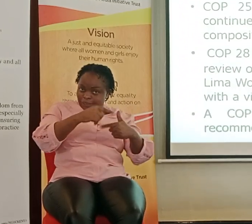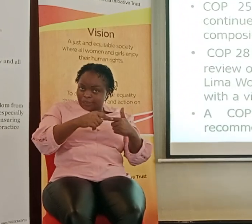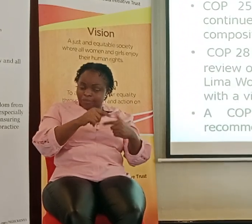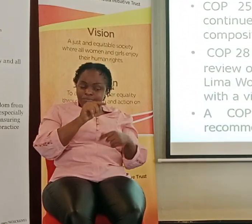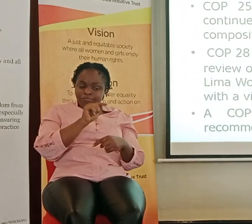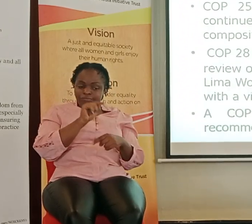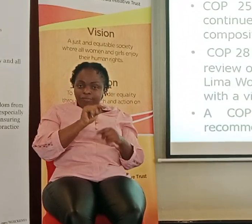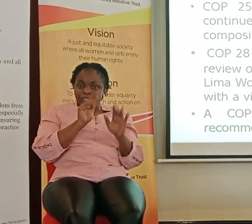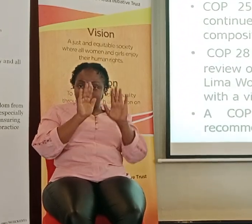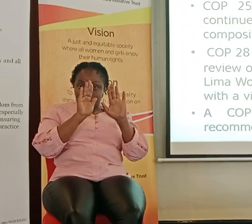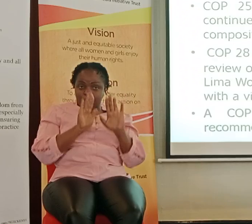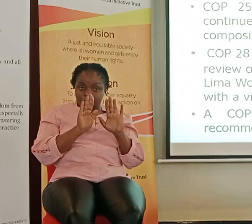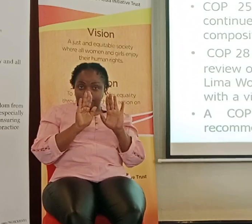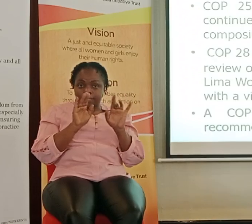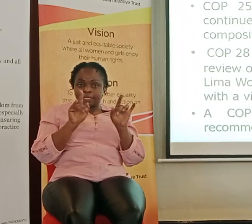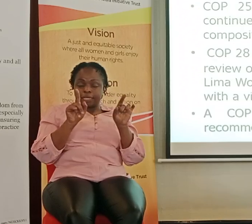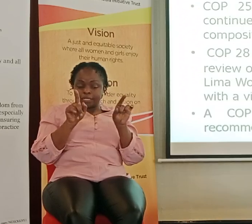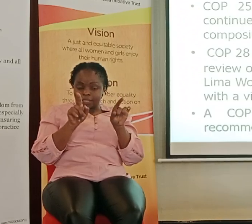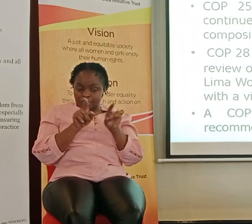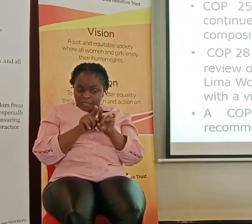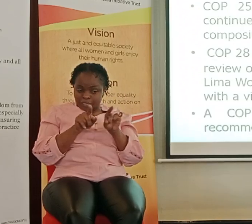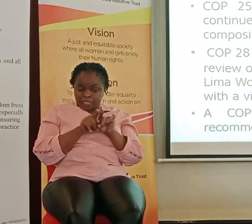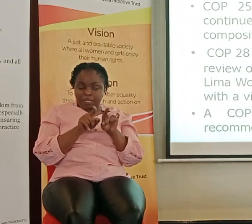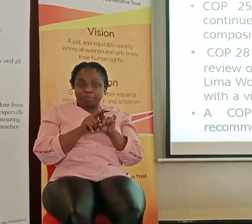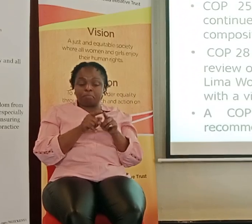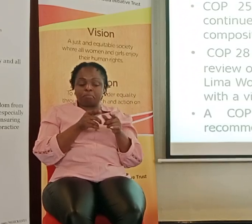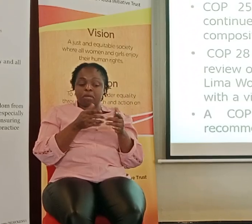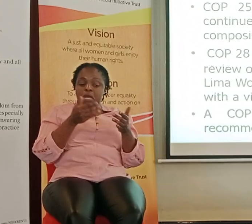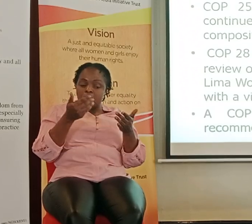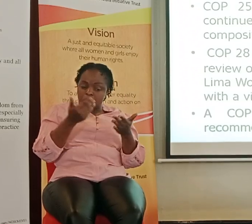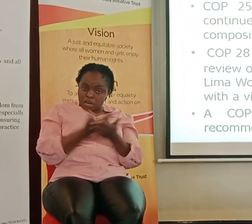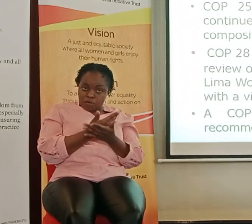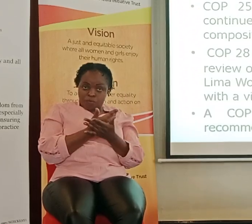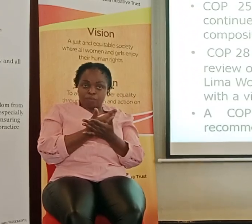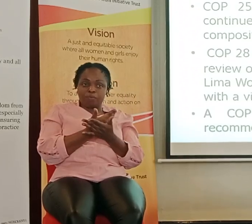very current. So, this year,